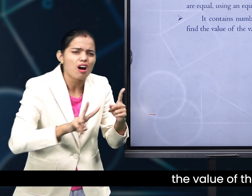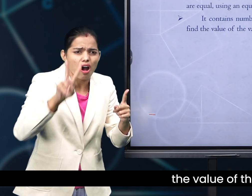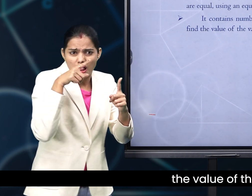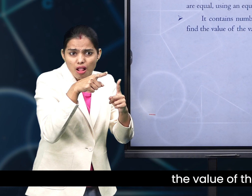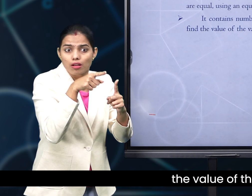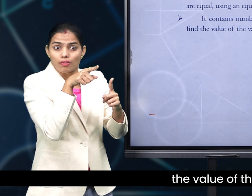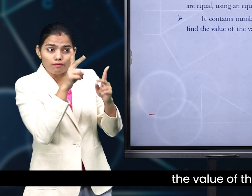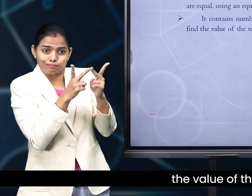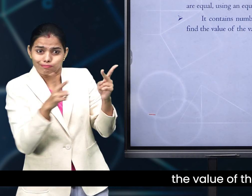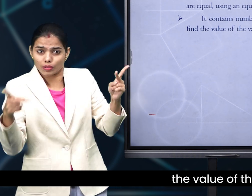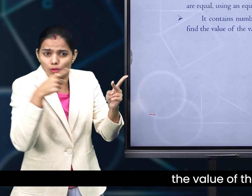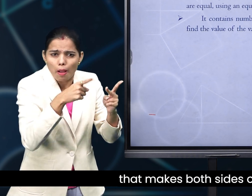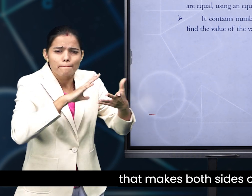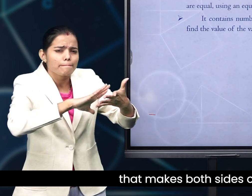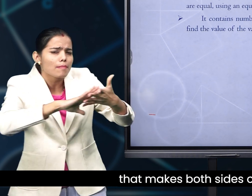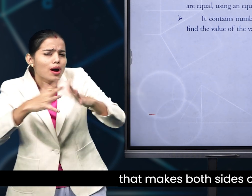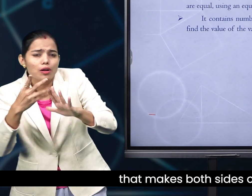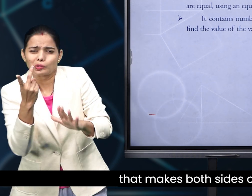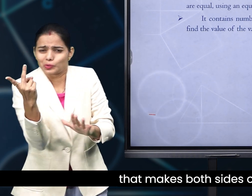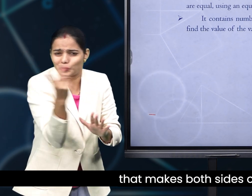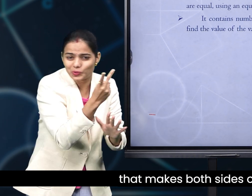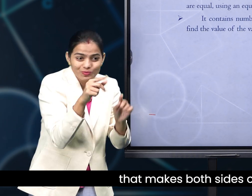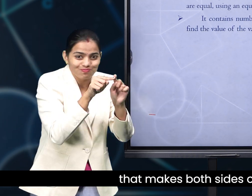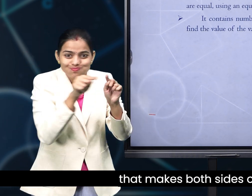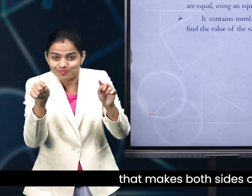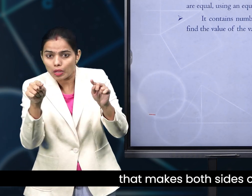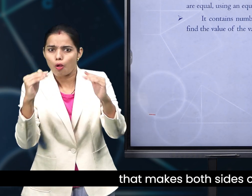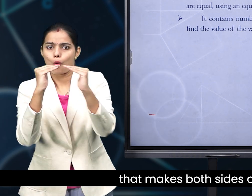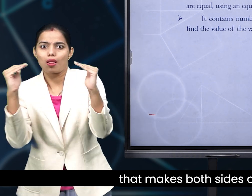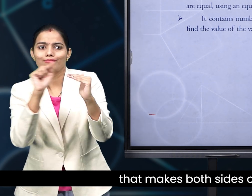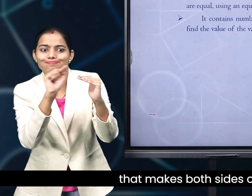the value of the variable that makes both sides of the equation true.